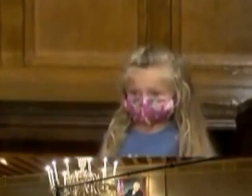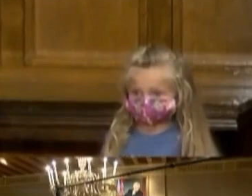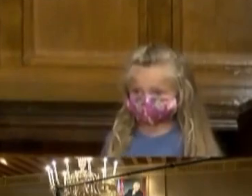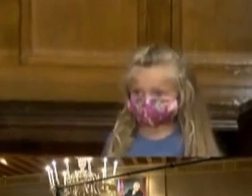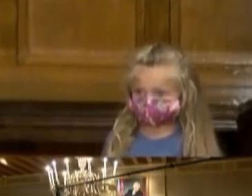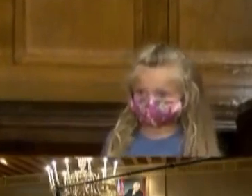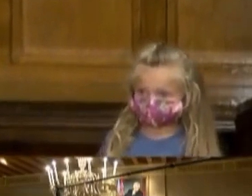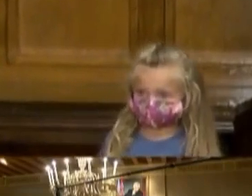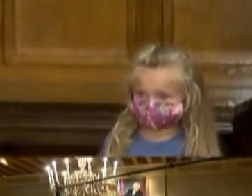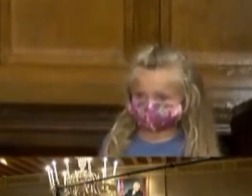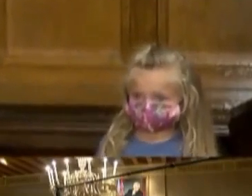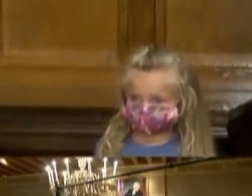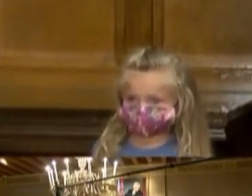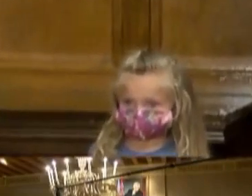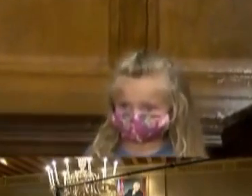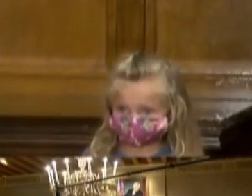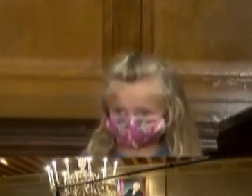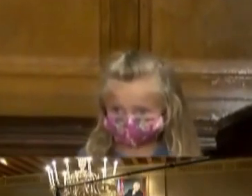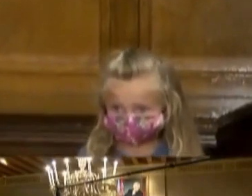ahead, students.